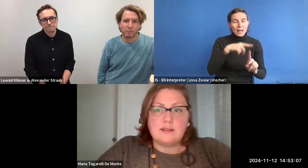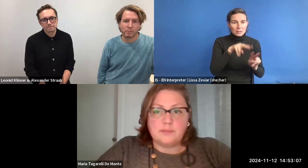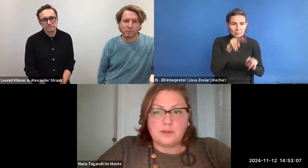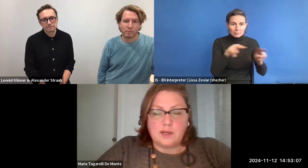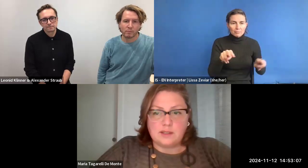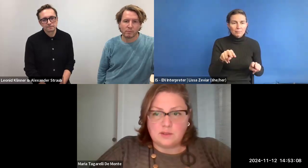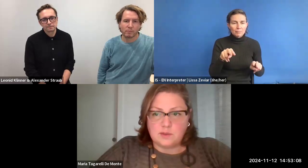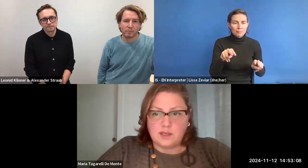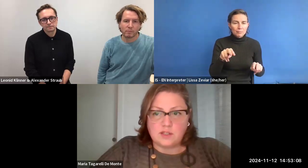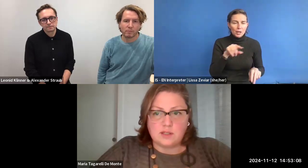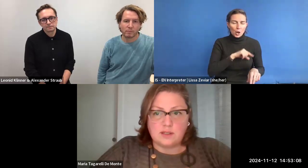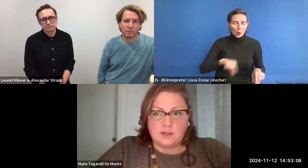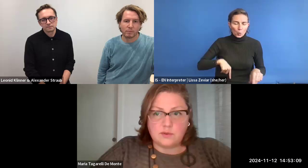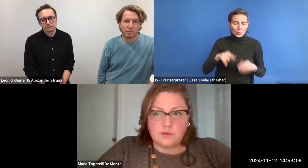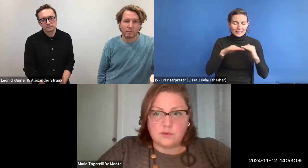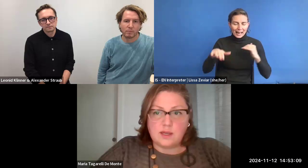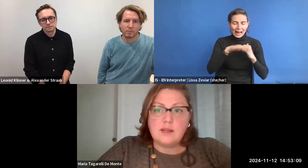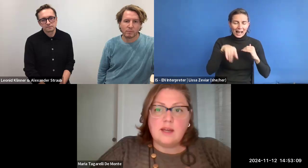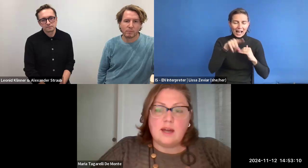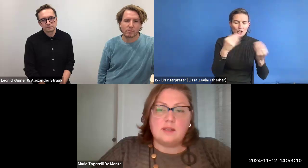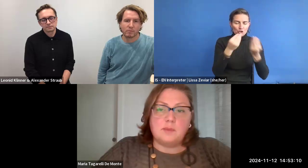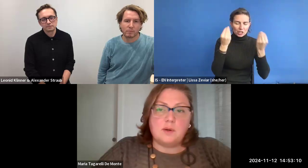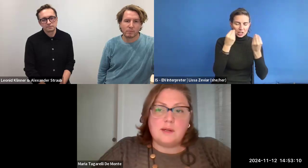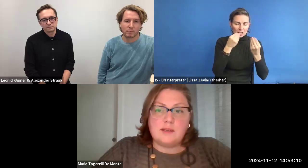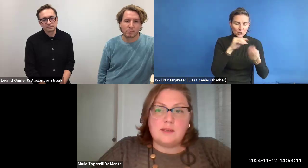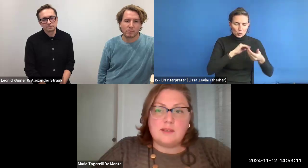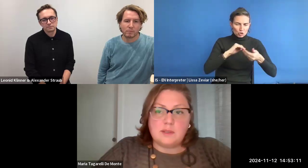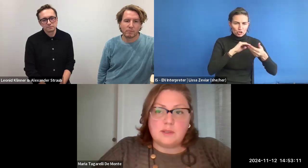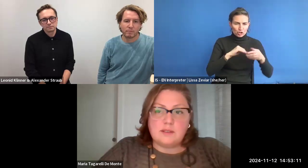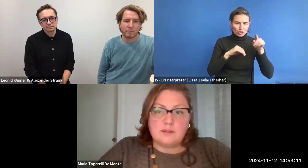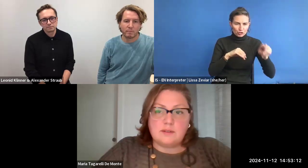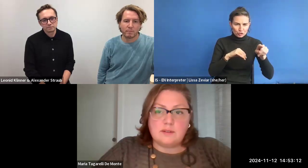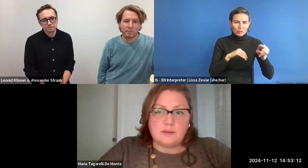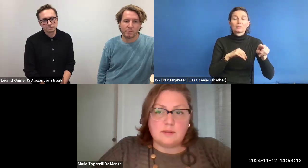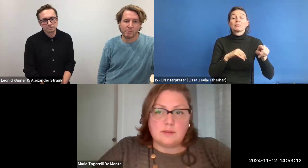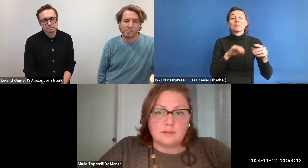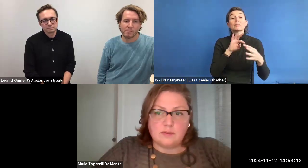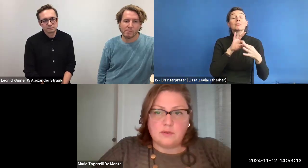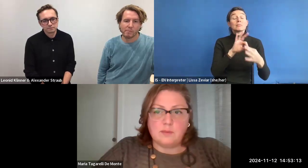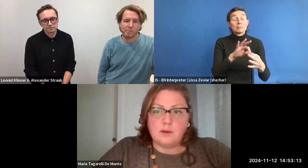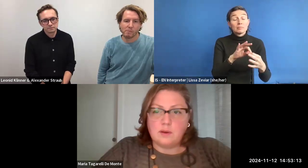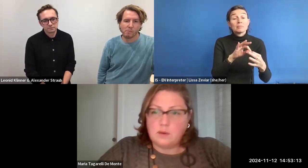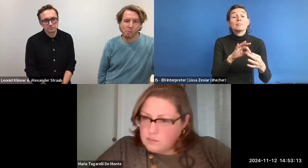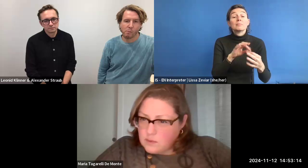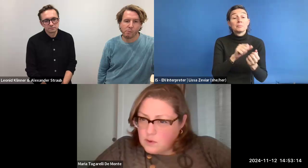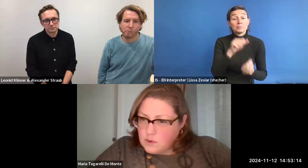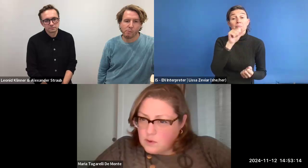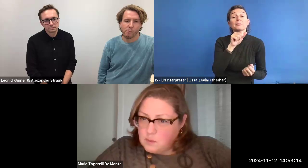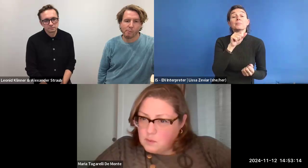Queensland Training Association in Australia, and a diploma in disability